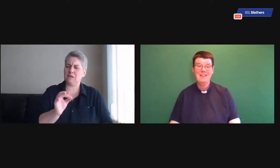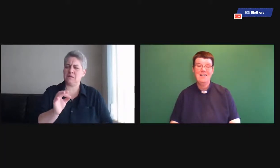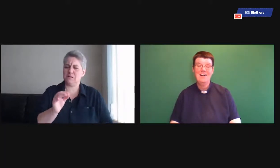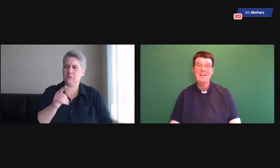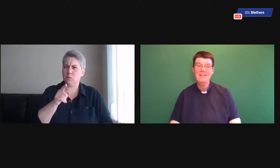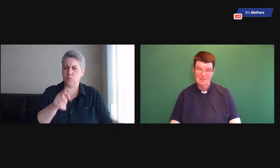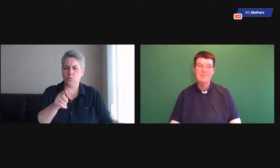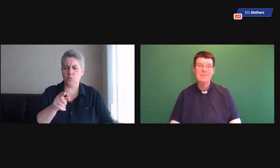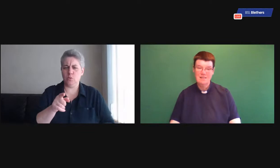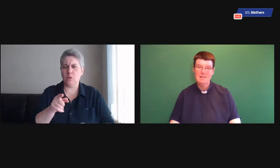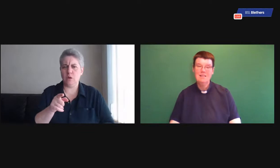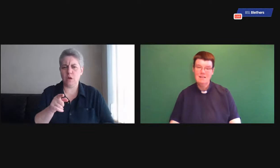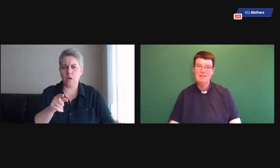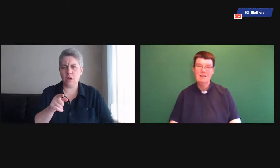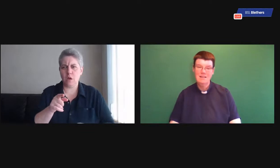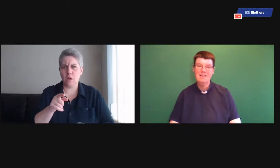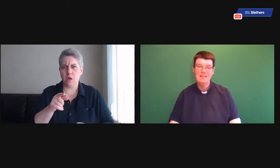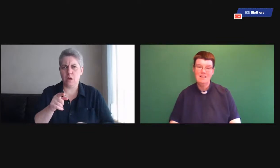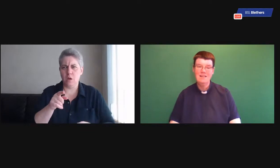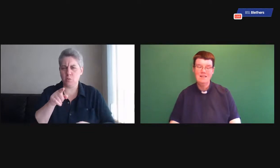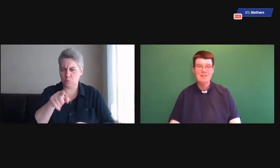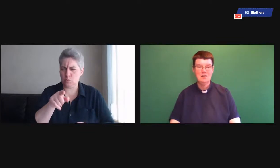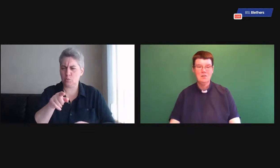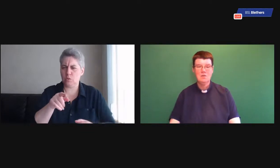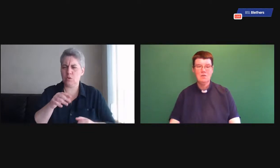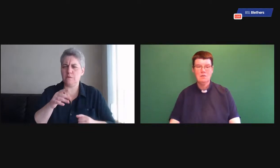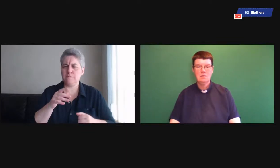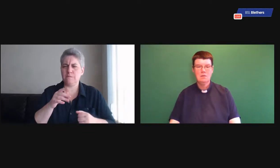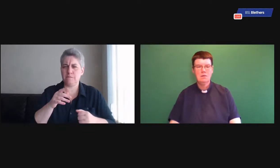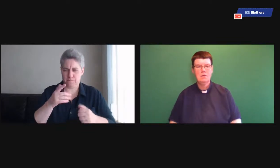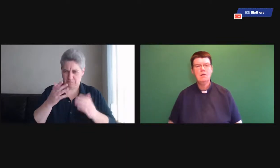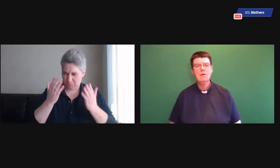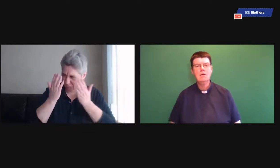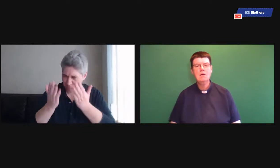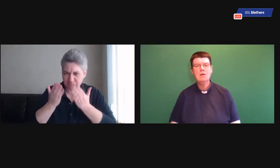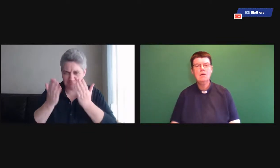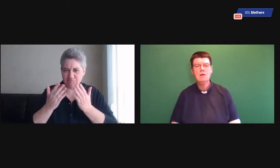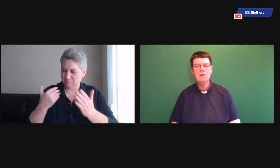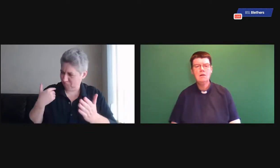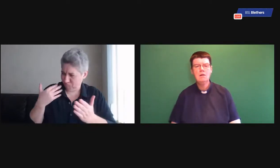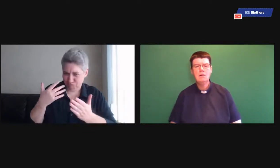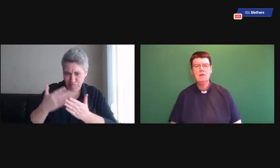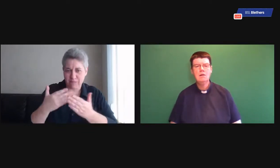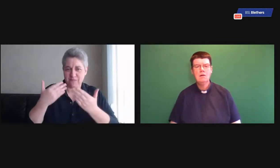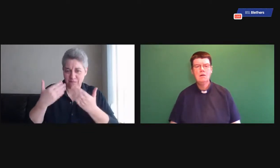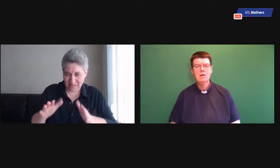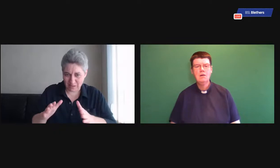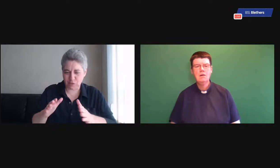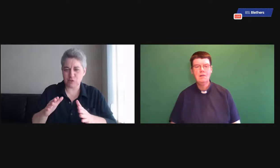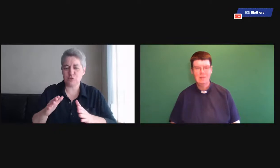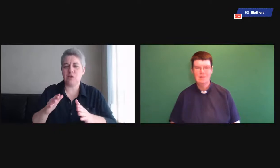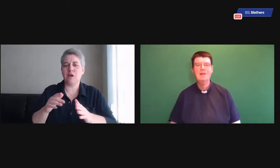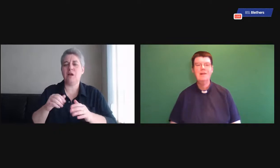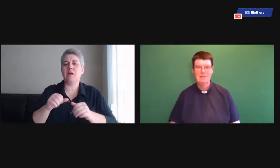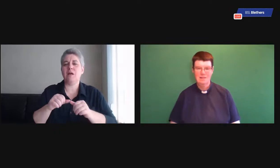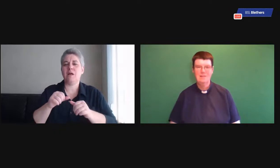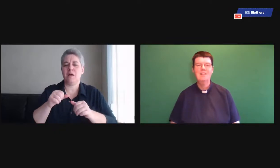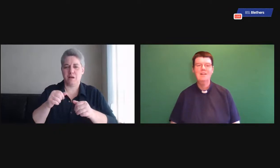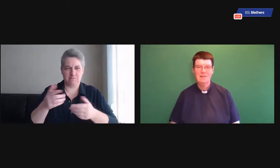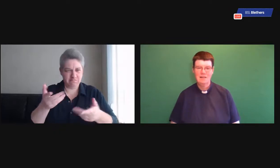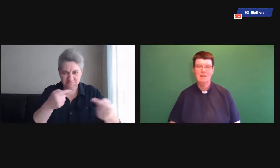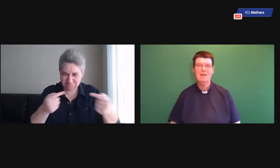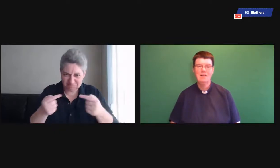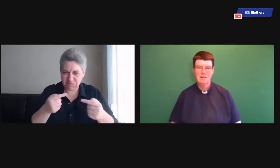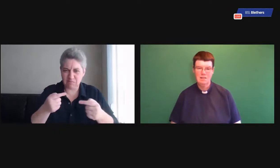opinion and I give my answer back. So can I ask you, when you were going through all your